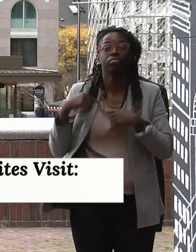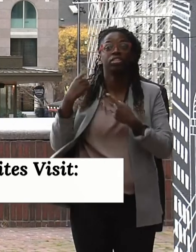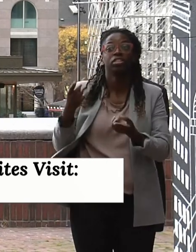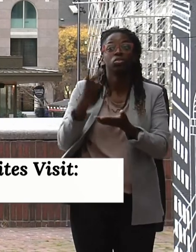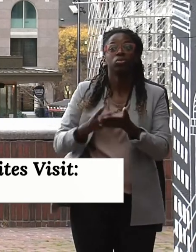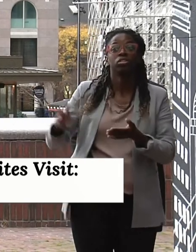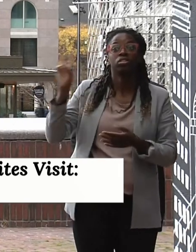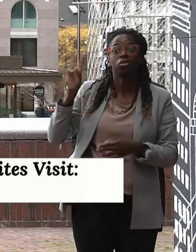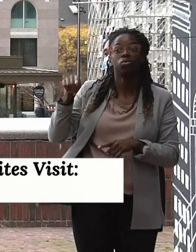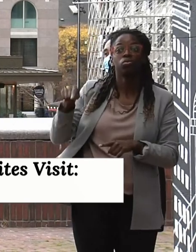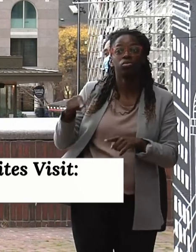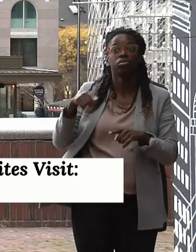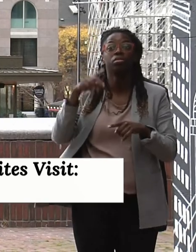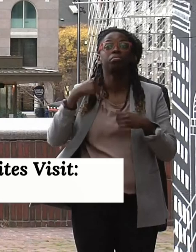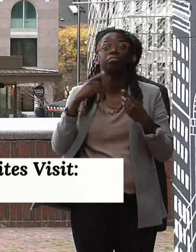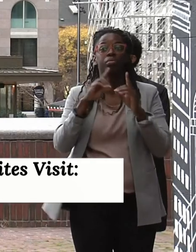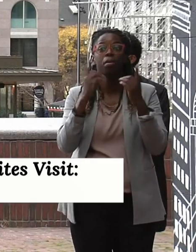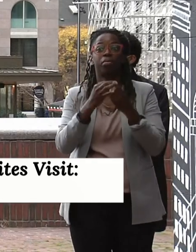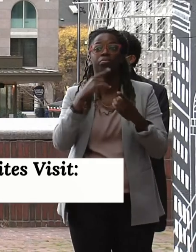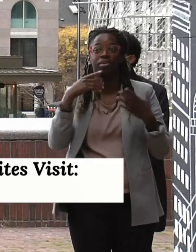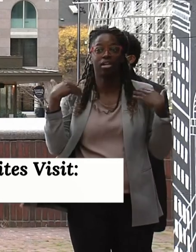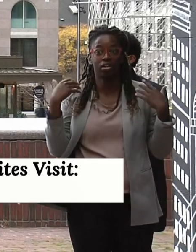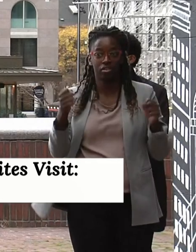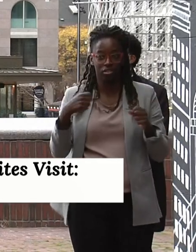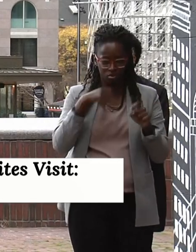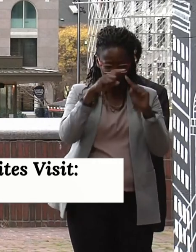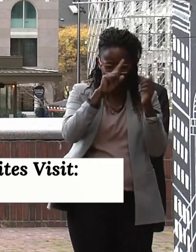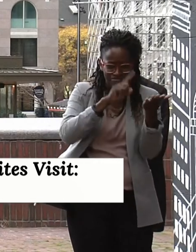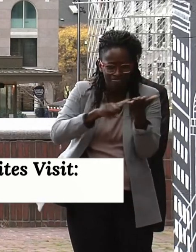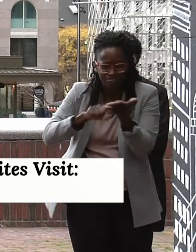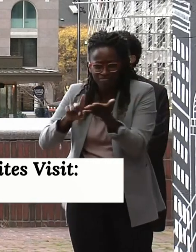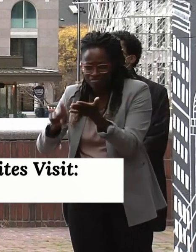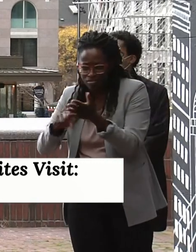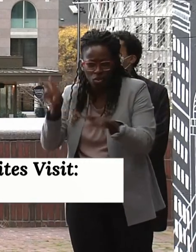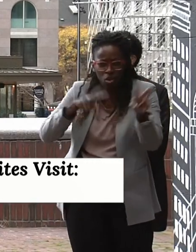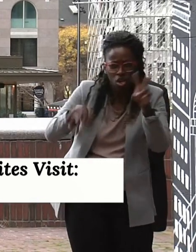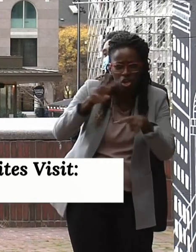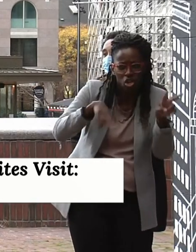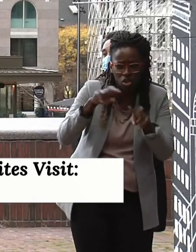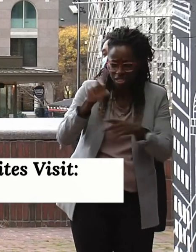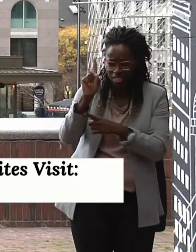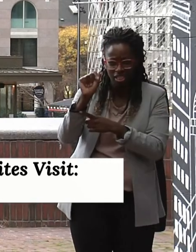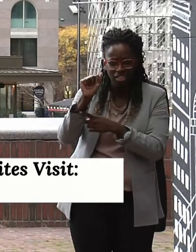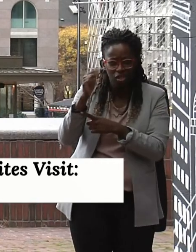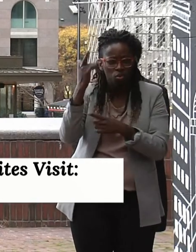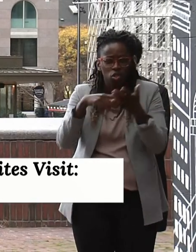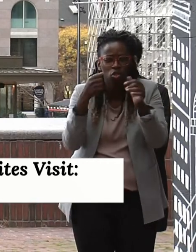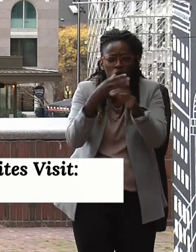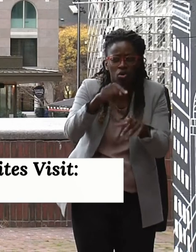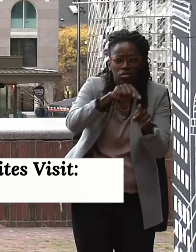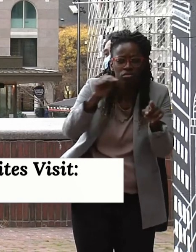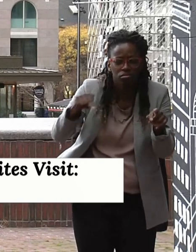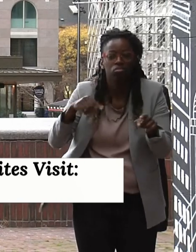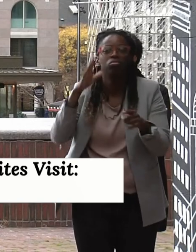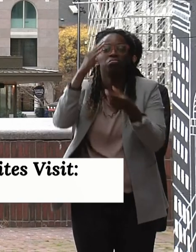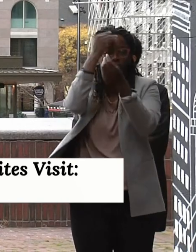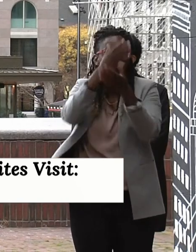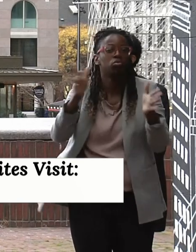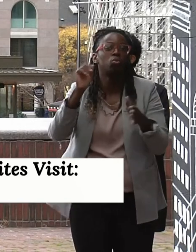data, and they'll be developing additional metrics, which we'll be able to share more about next week. And we're looking at the metrics so we can get somewhat